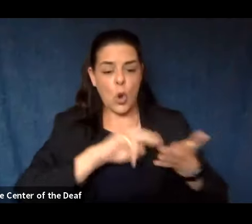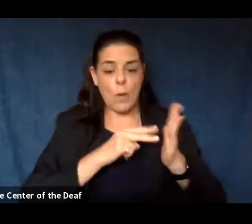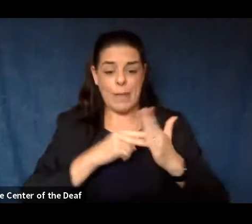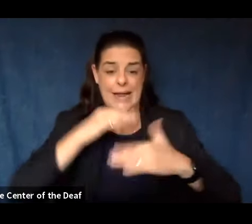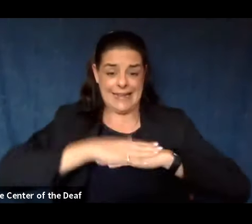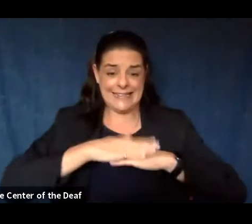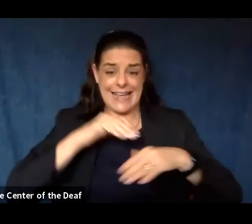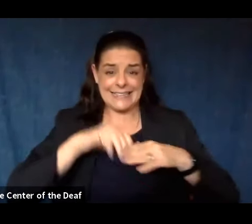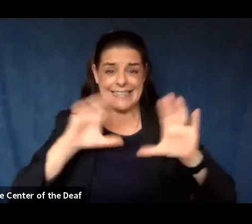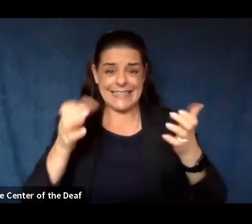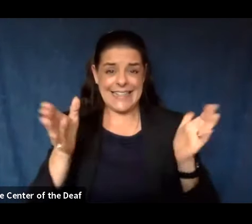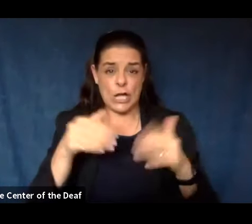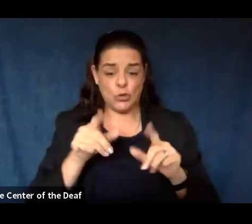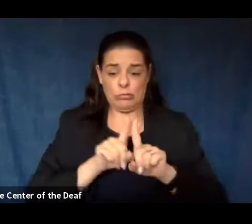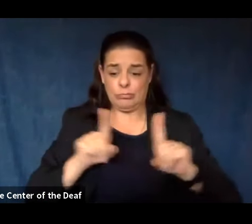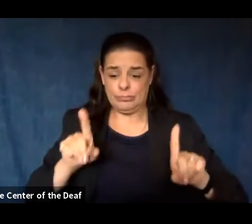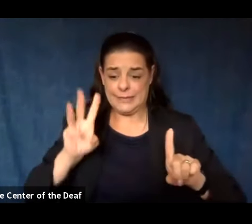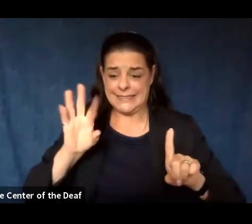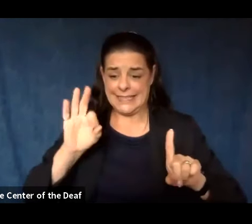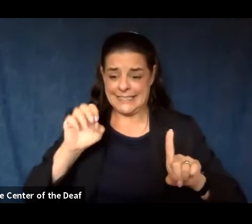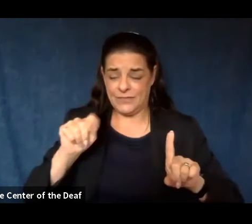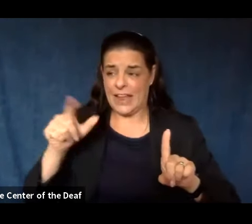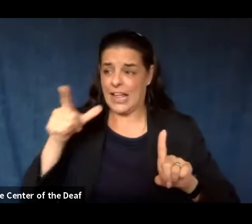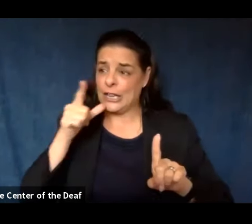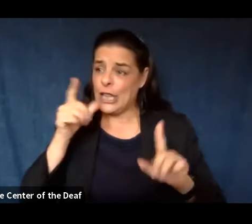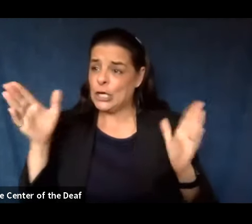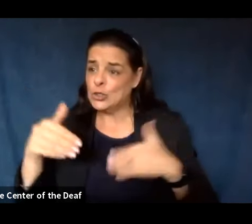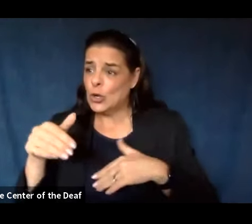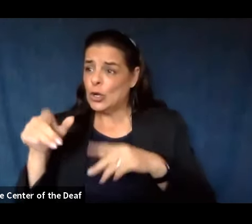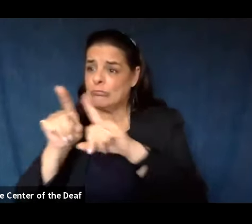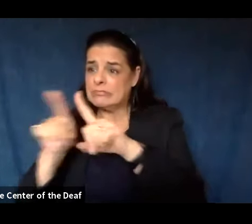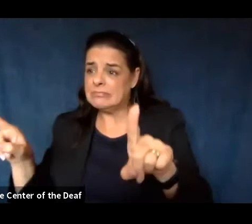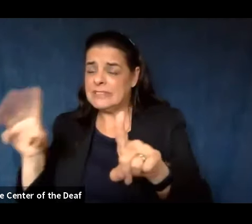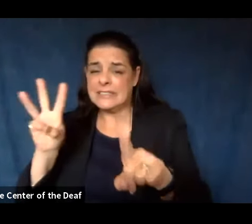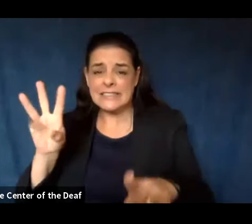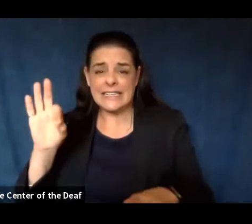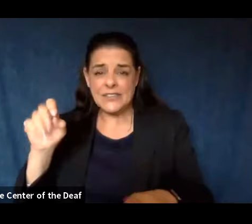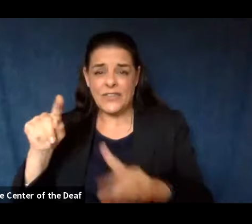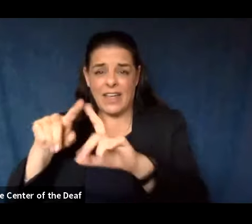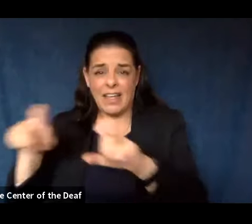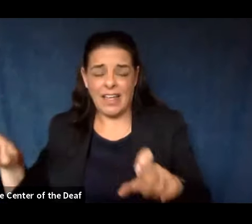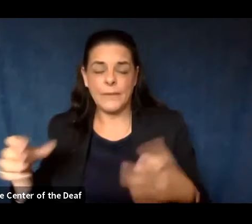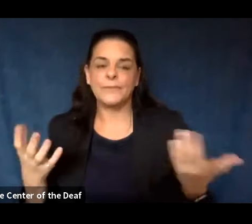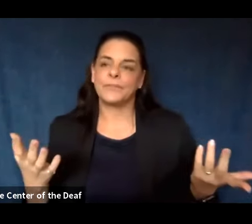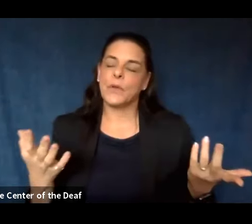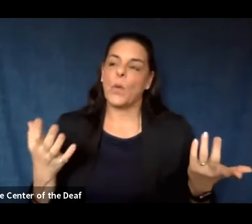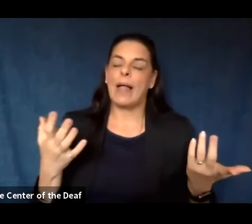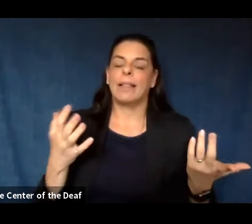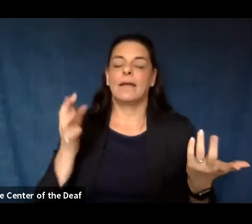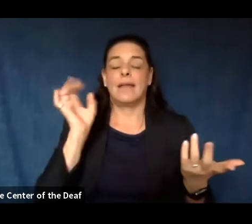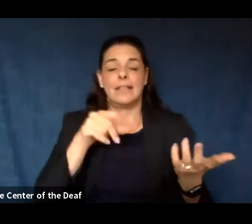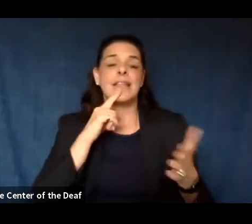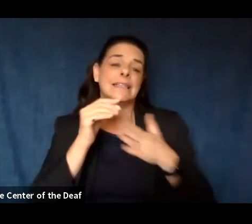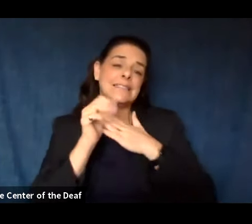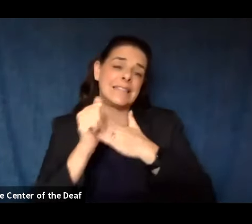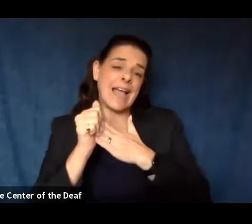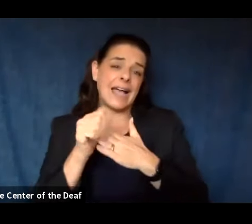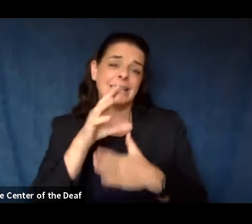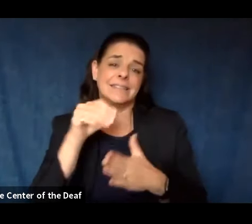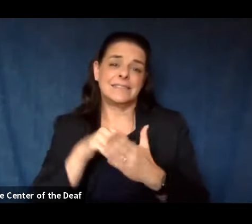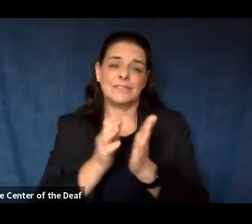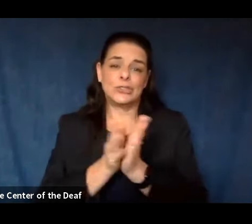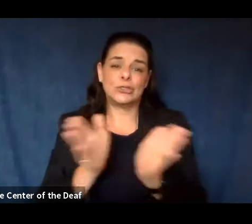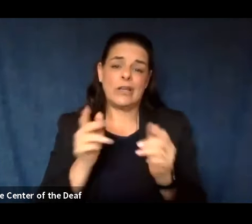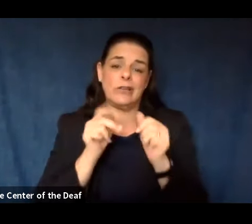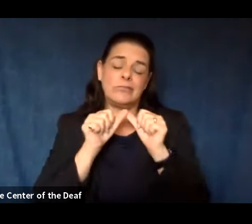in the classroom, 6 feet between lunchroom, sitting area, et cetera. I mean, I think that's the guidance and in general,